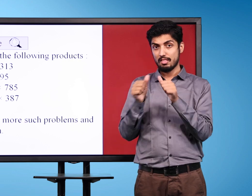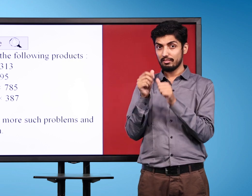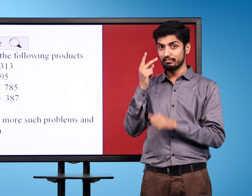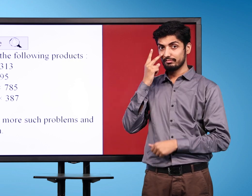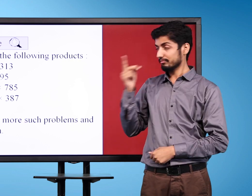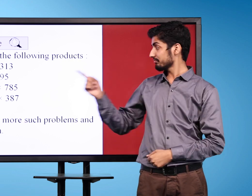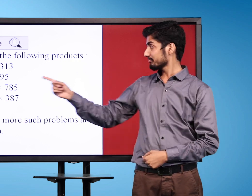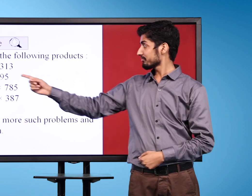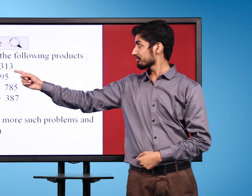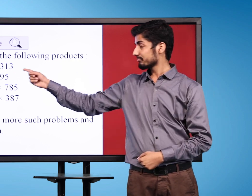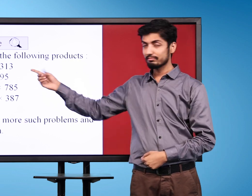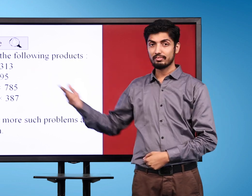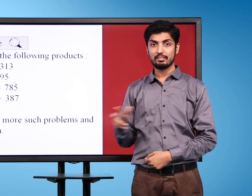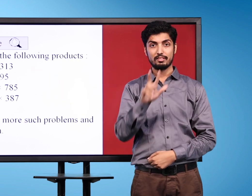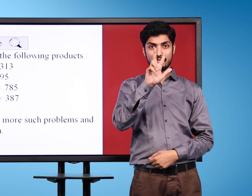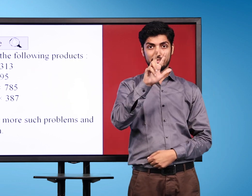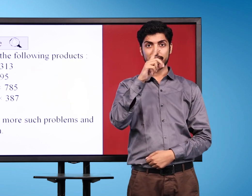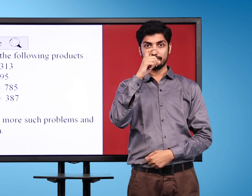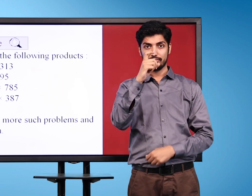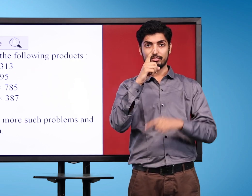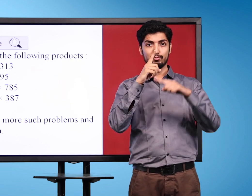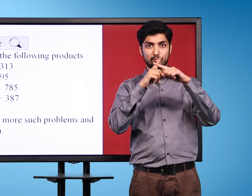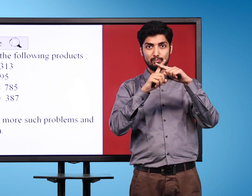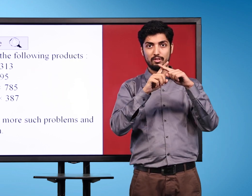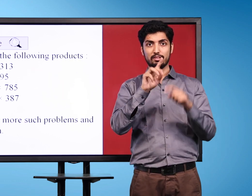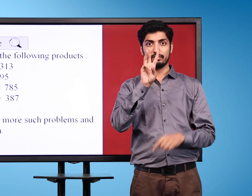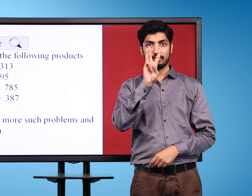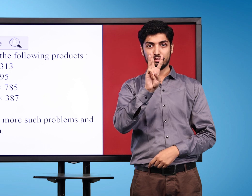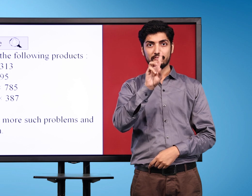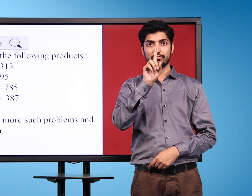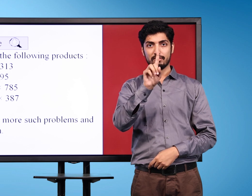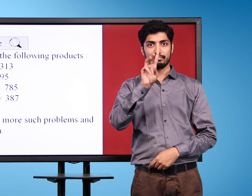A. 87 multiplied by 313.